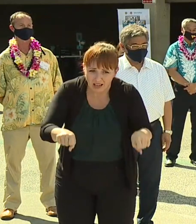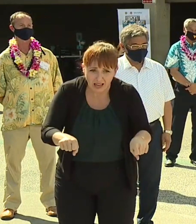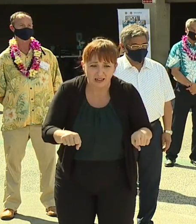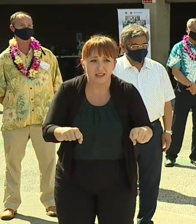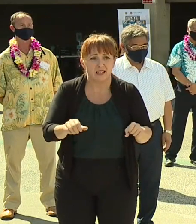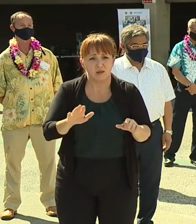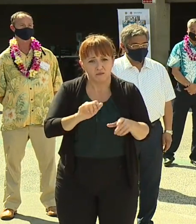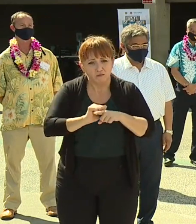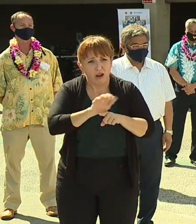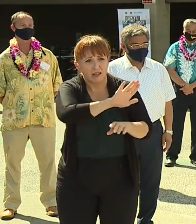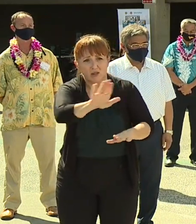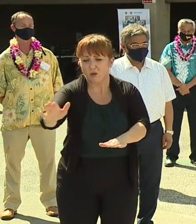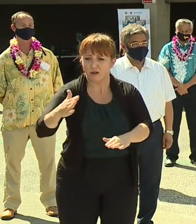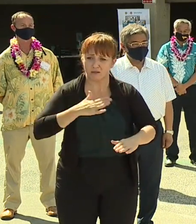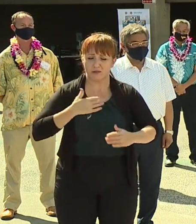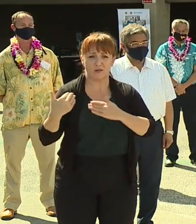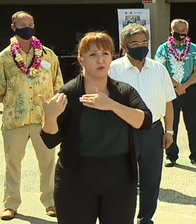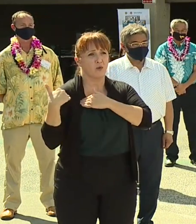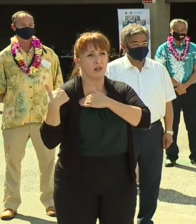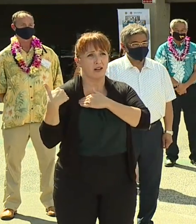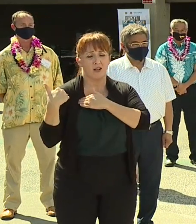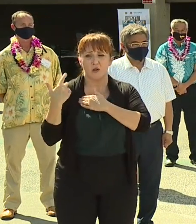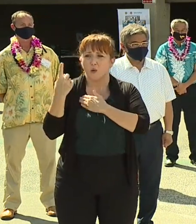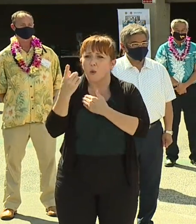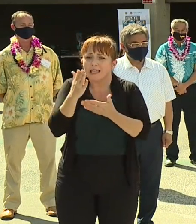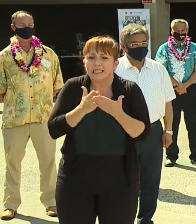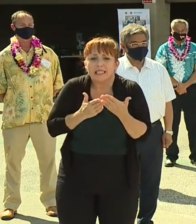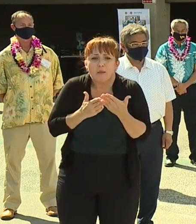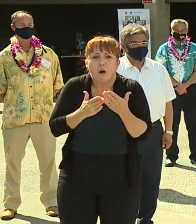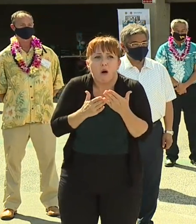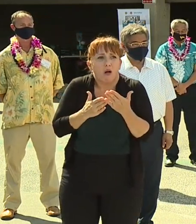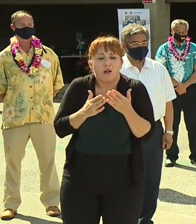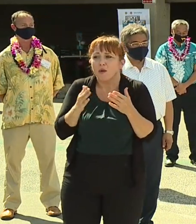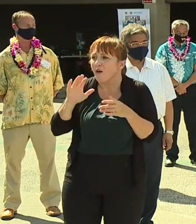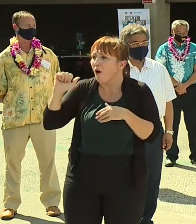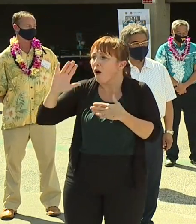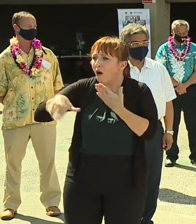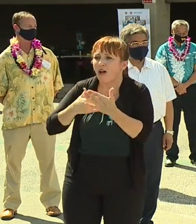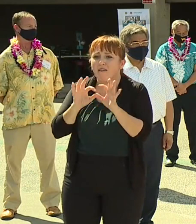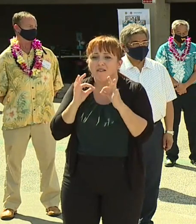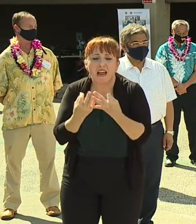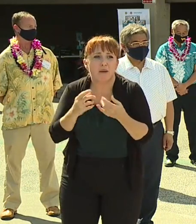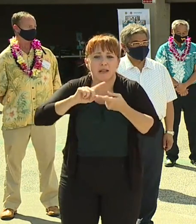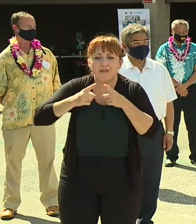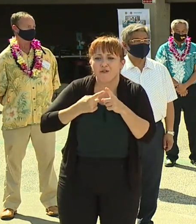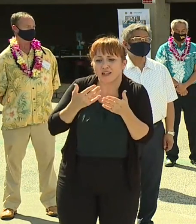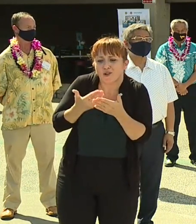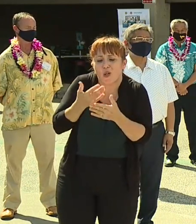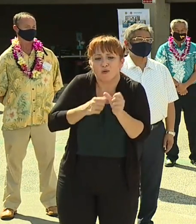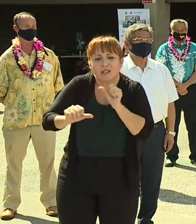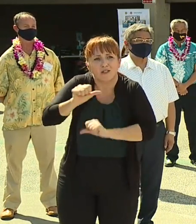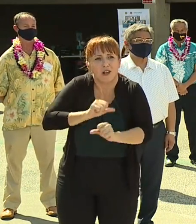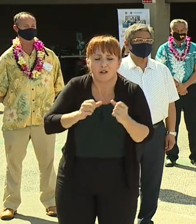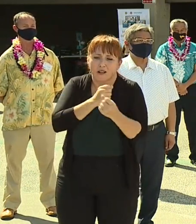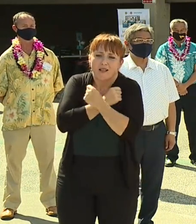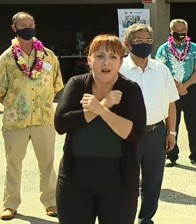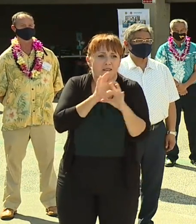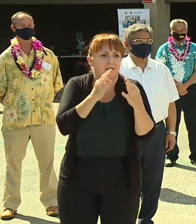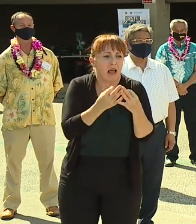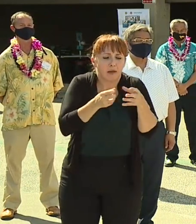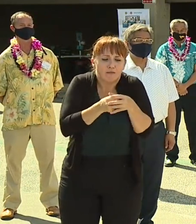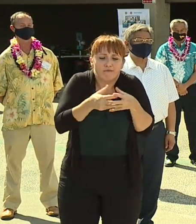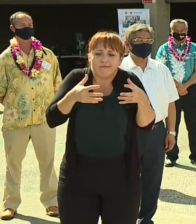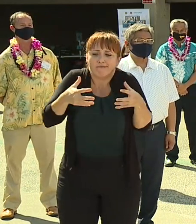practice kuleana. We're one small place where we are 1 degree of separation from everyone else. So let's love our families, our